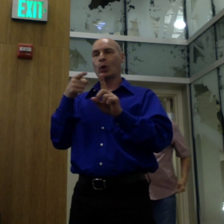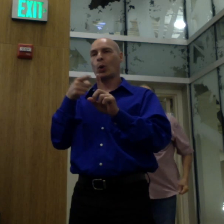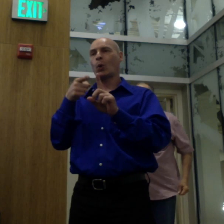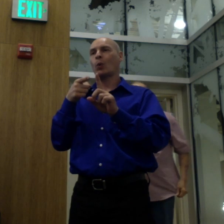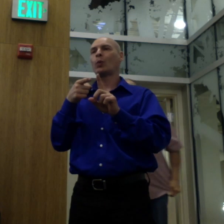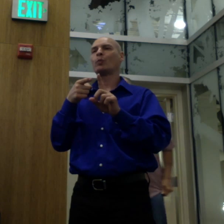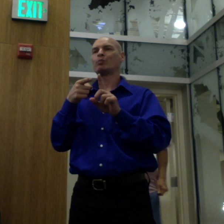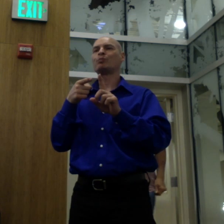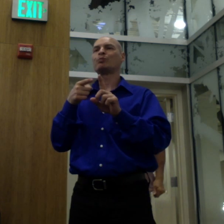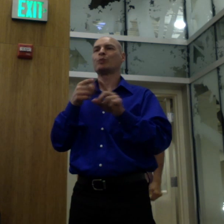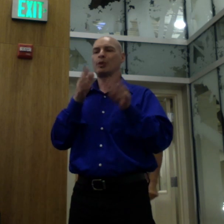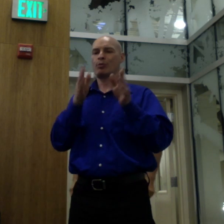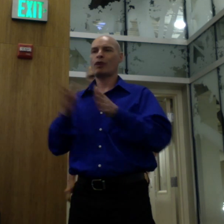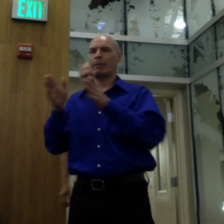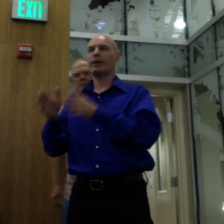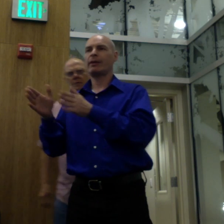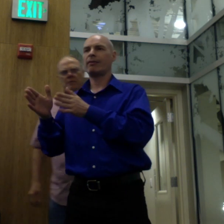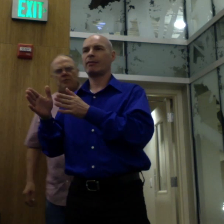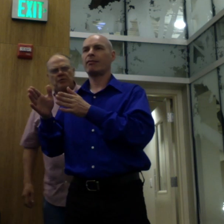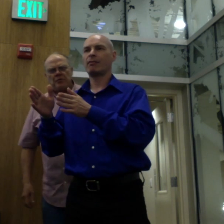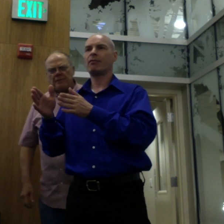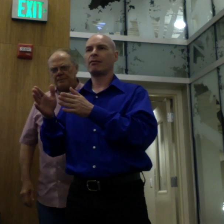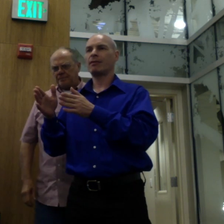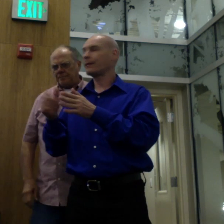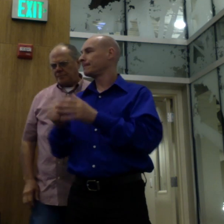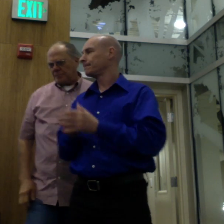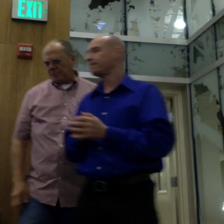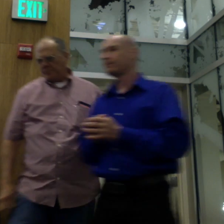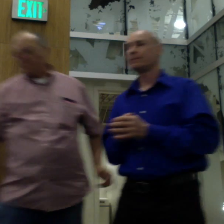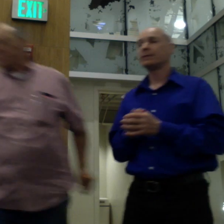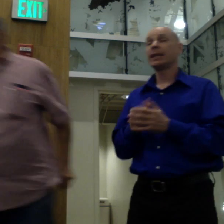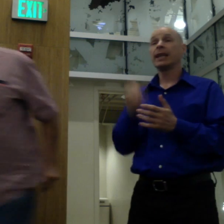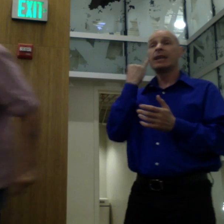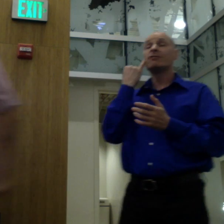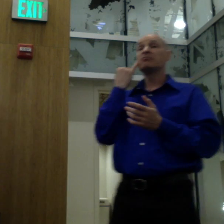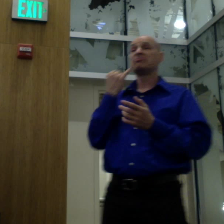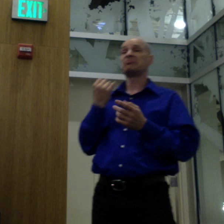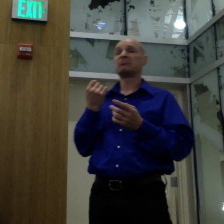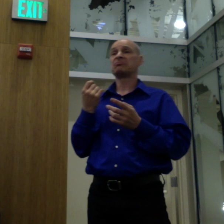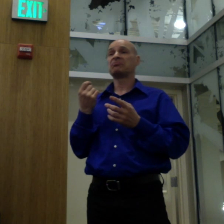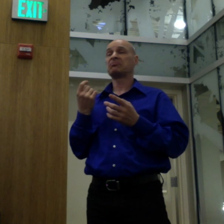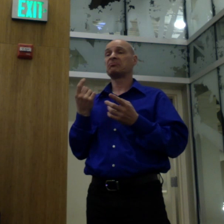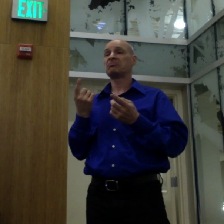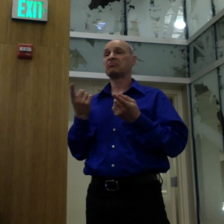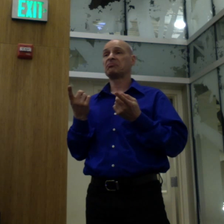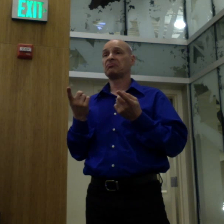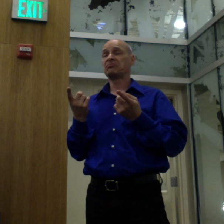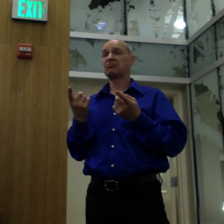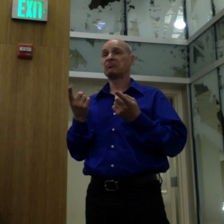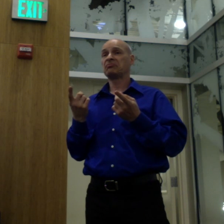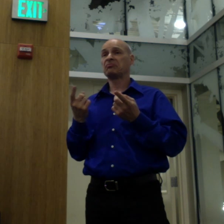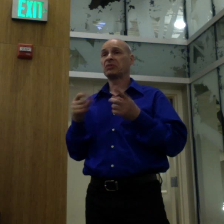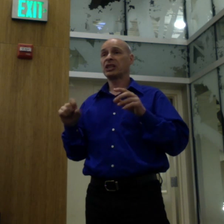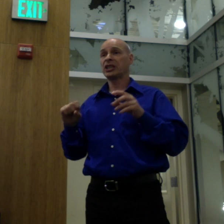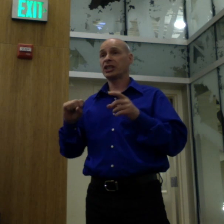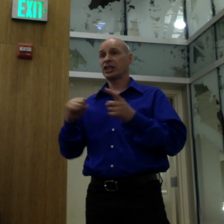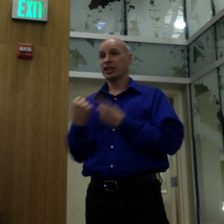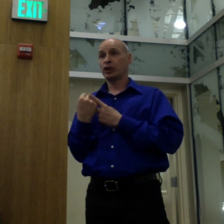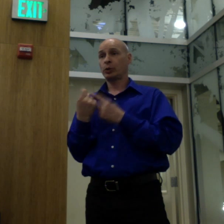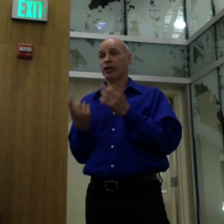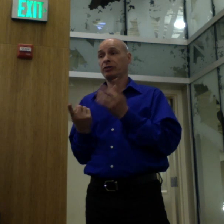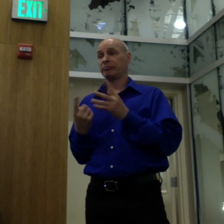and preparing, when something happens, how are you going to communicate? Already